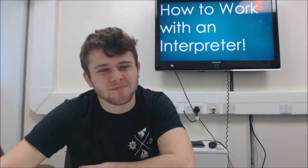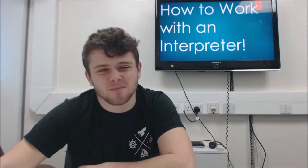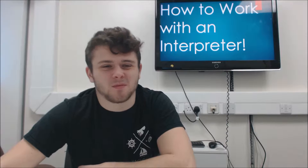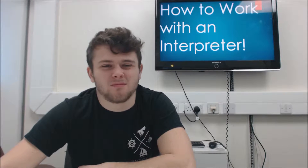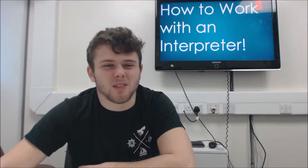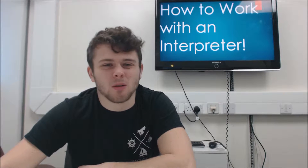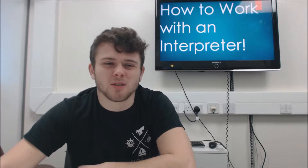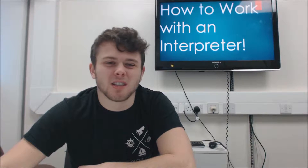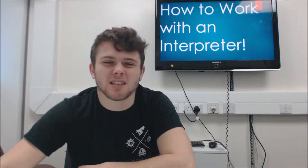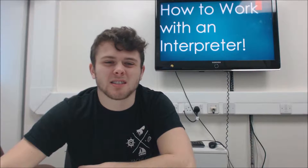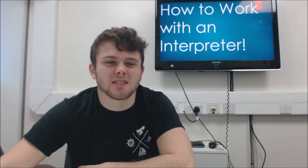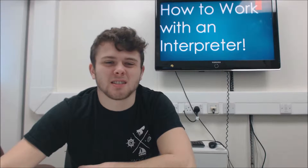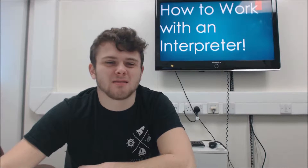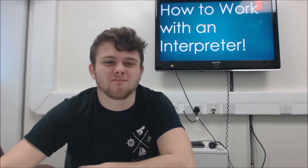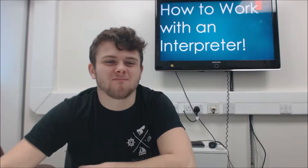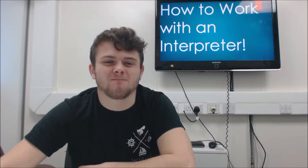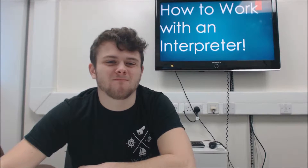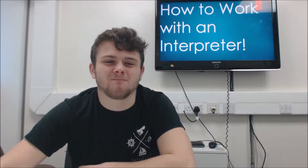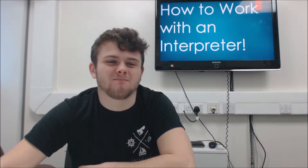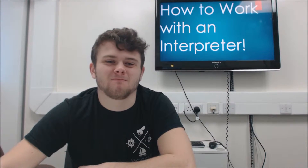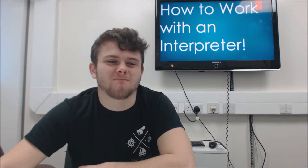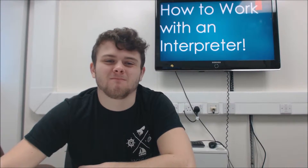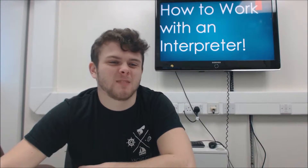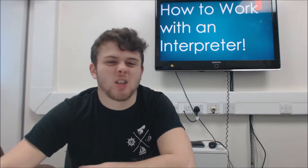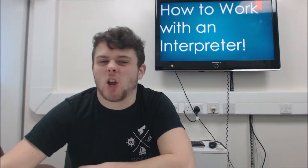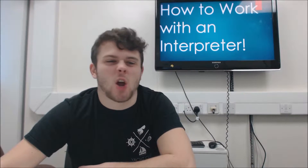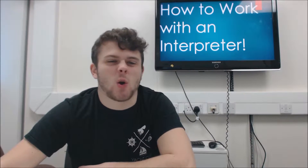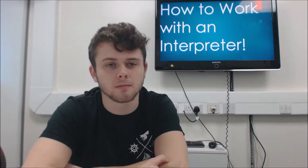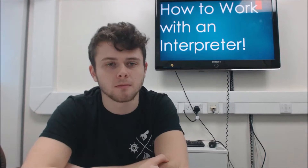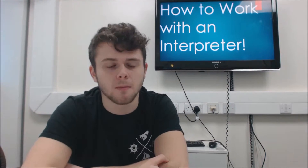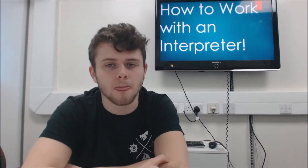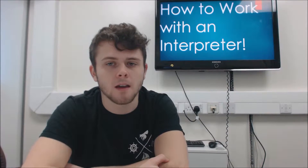Yeah, don't do this.